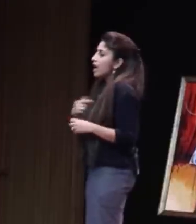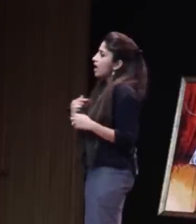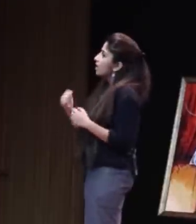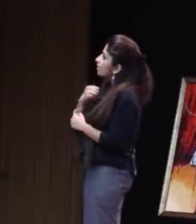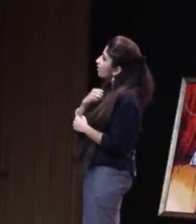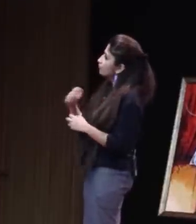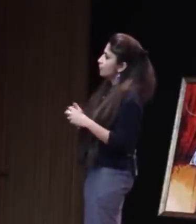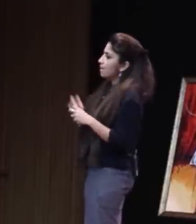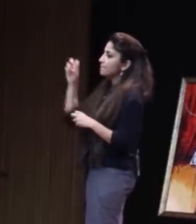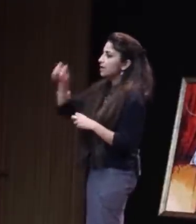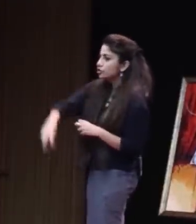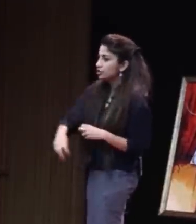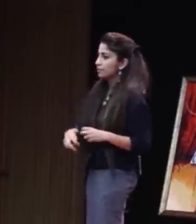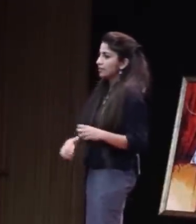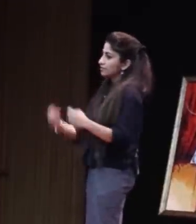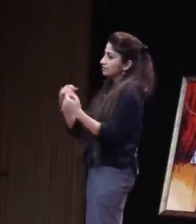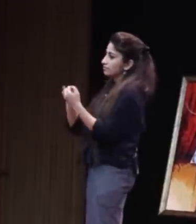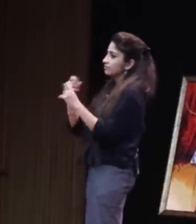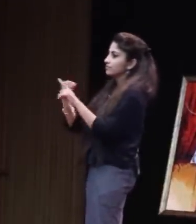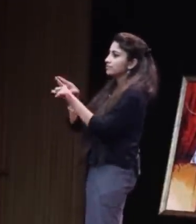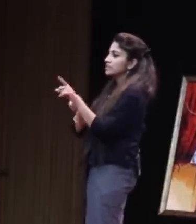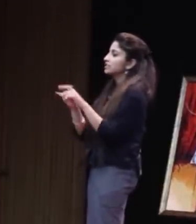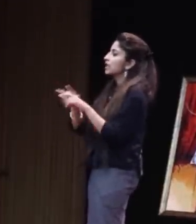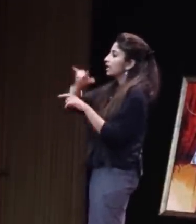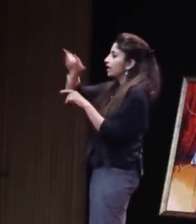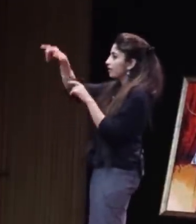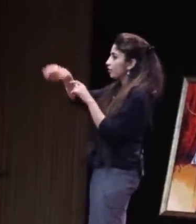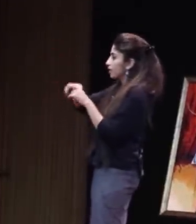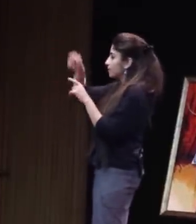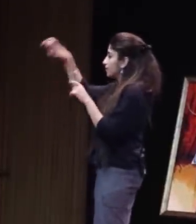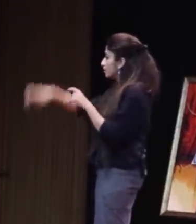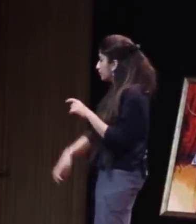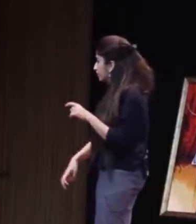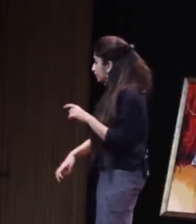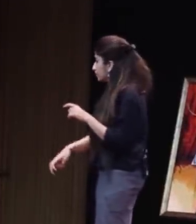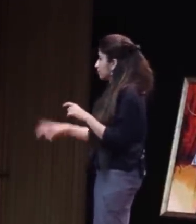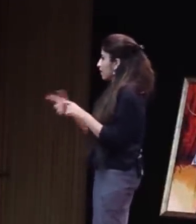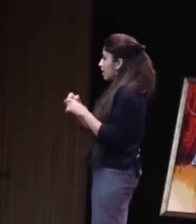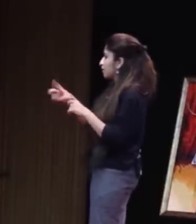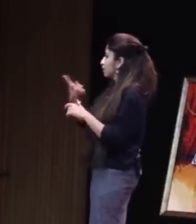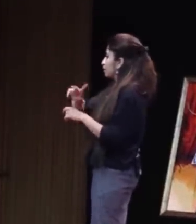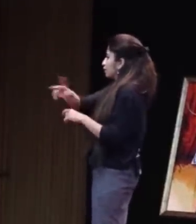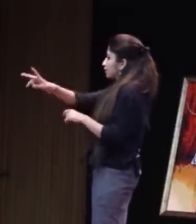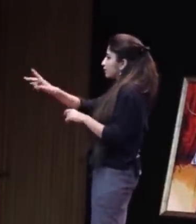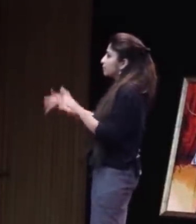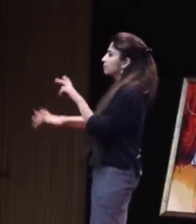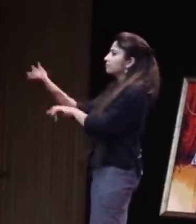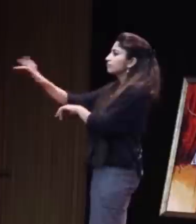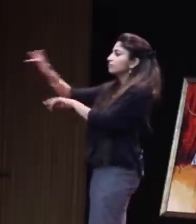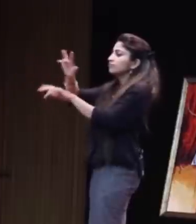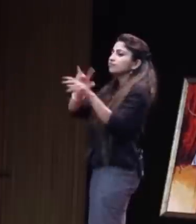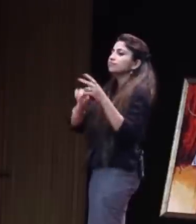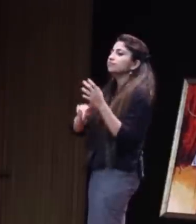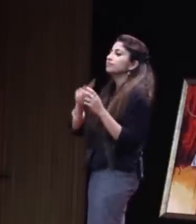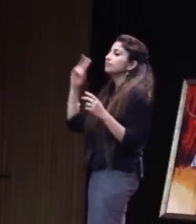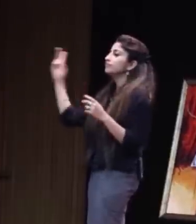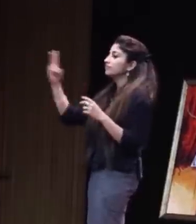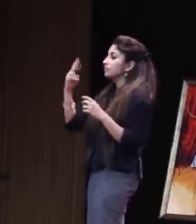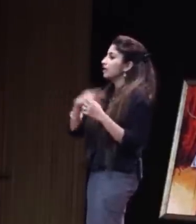also used to dream of going to wonderlands and to faraway places closest to nature. I